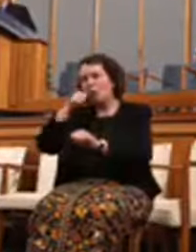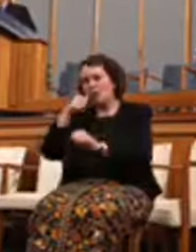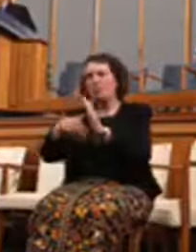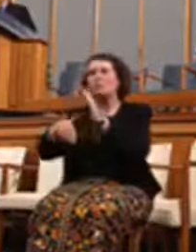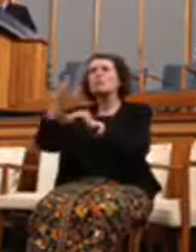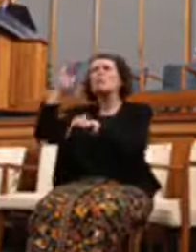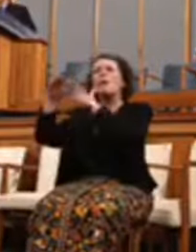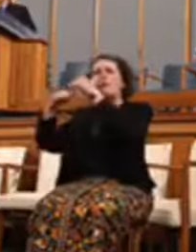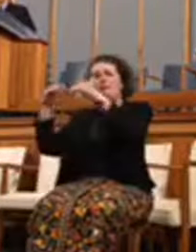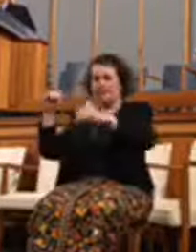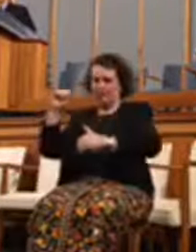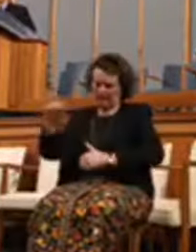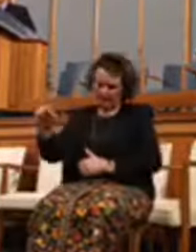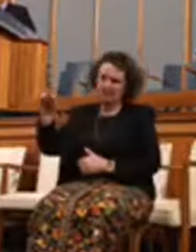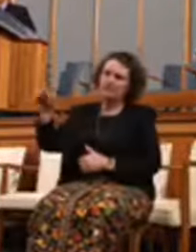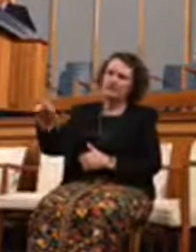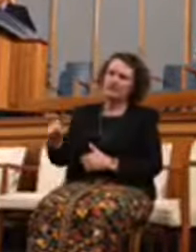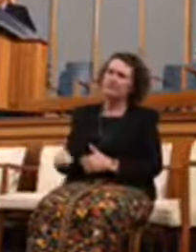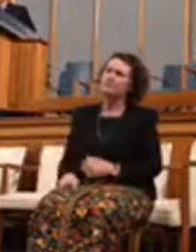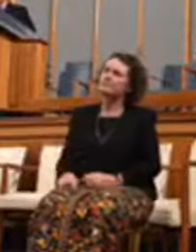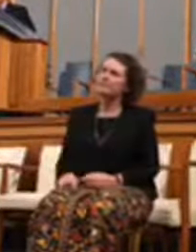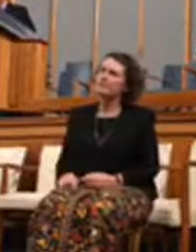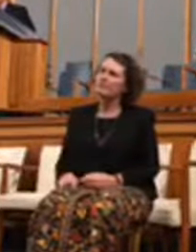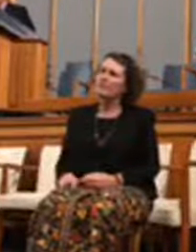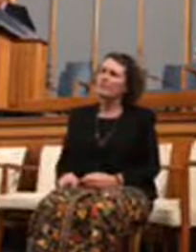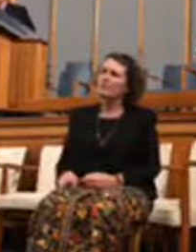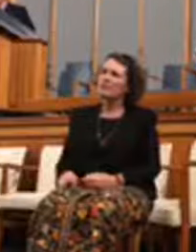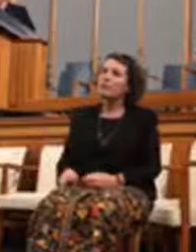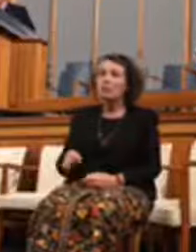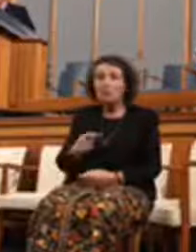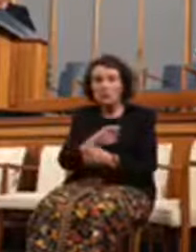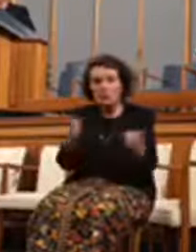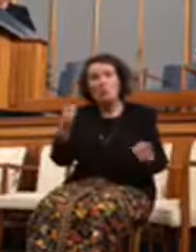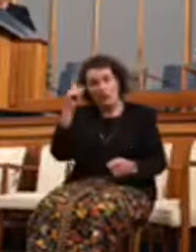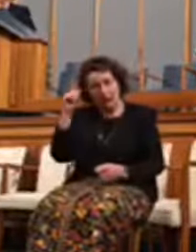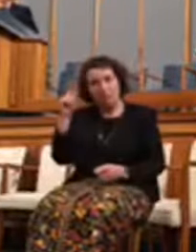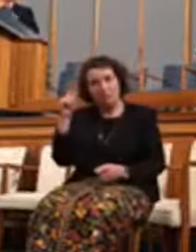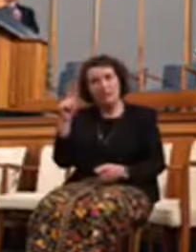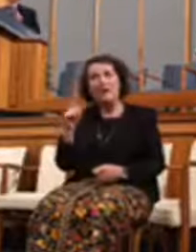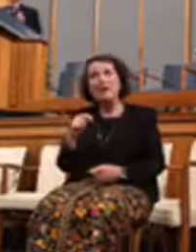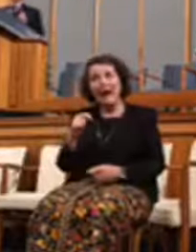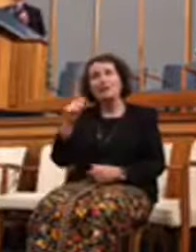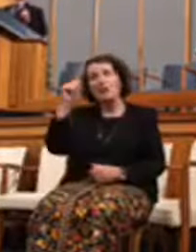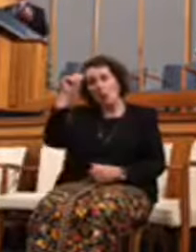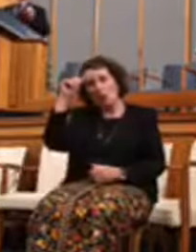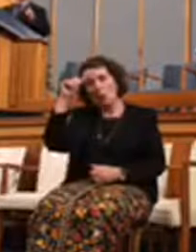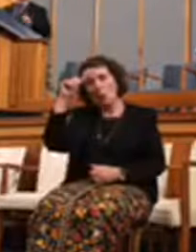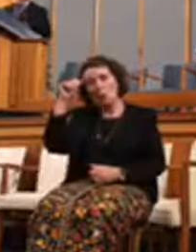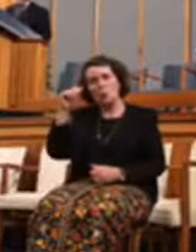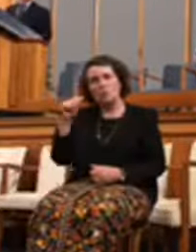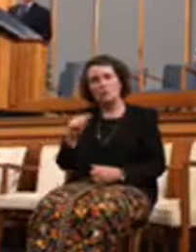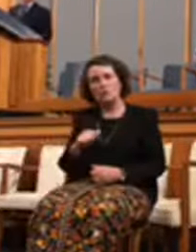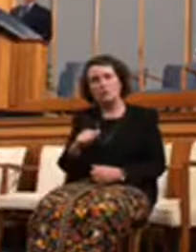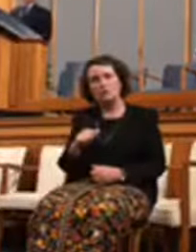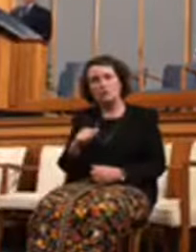can know, we can have assurance of salvation, we can know if you are saved or not? Because salvation is free.